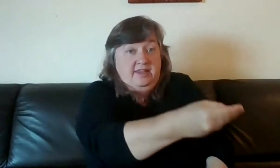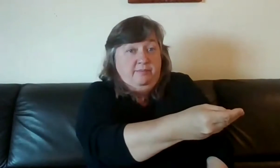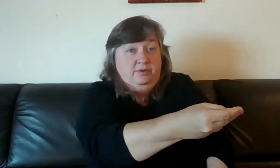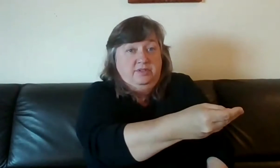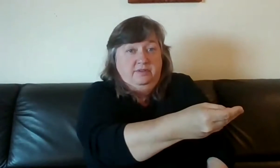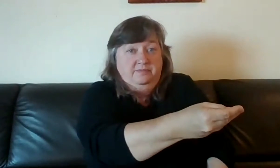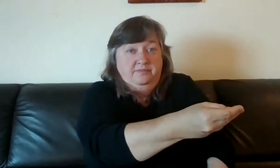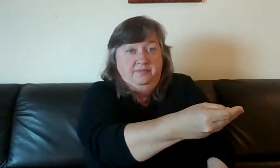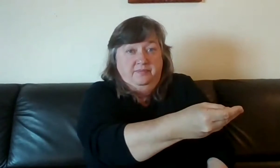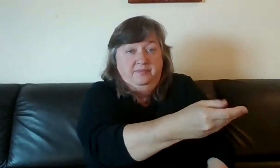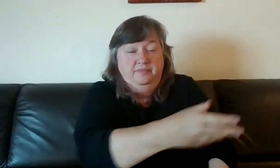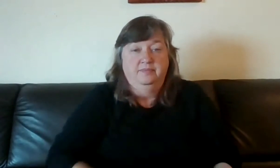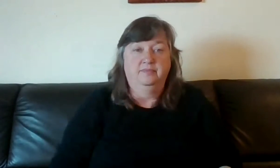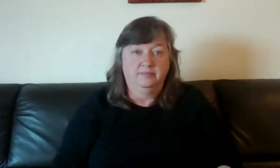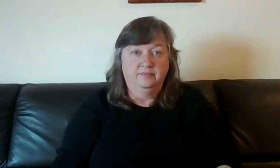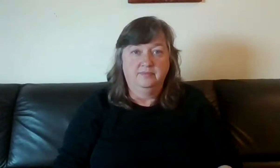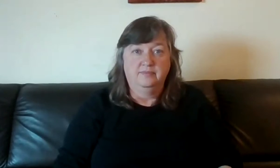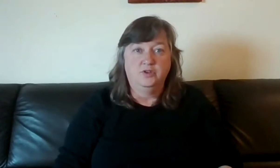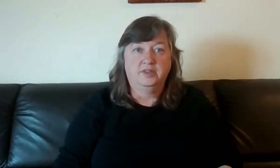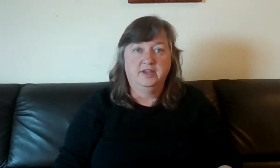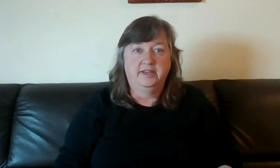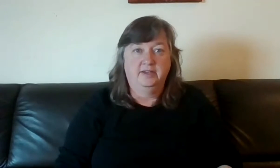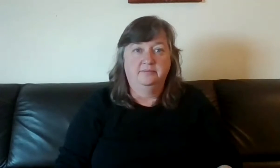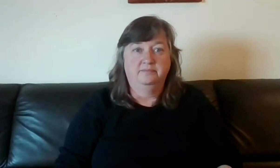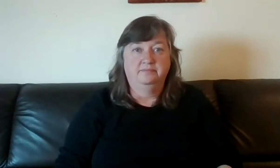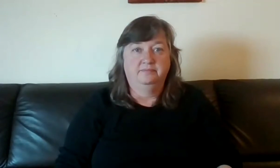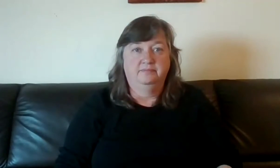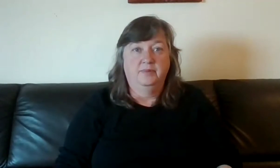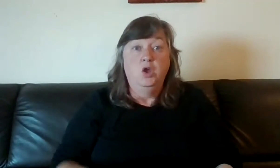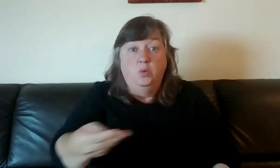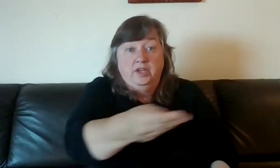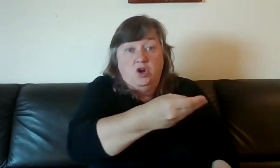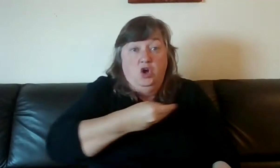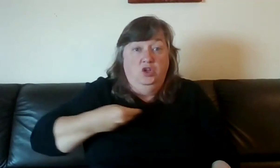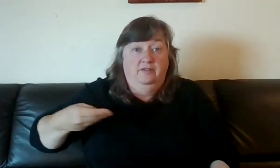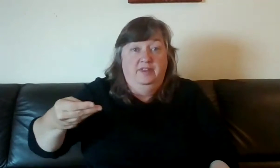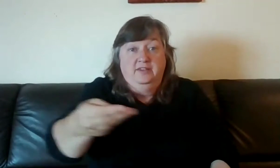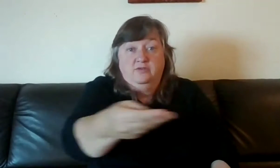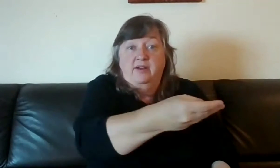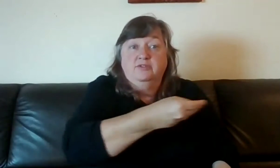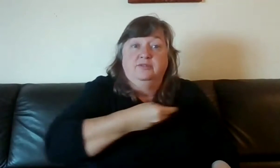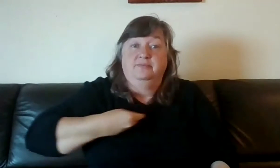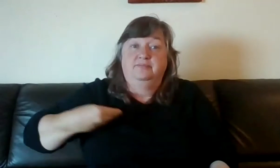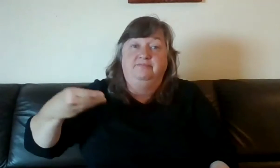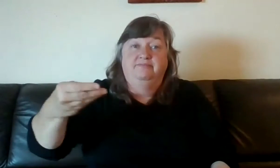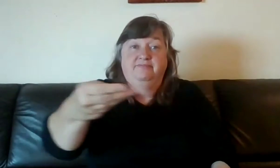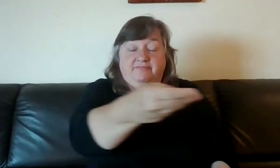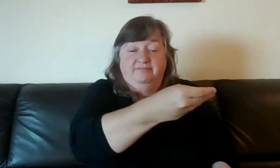that person. You get the idea. We can all give things around,